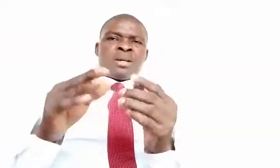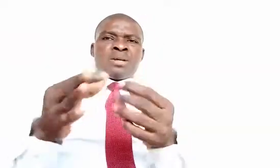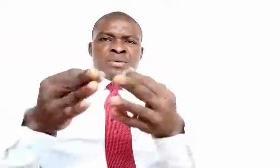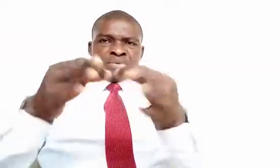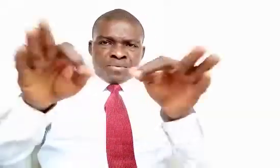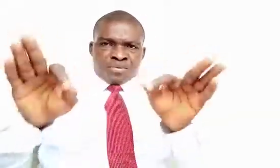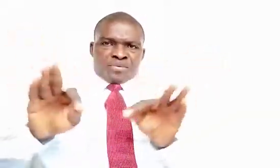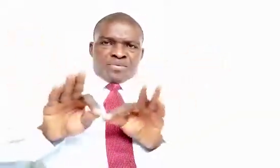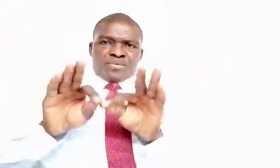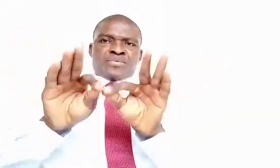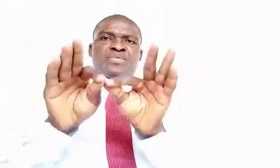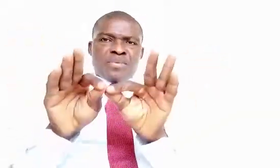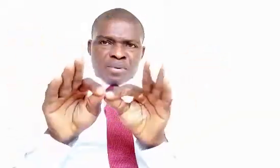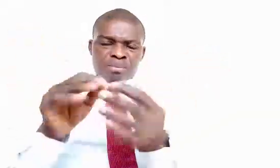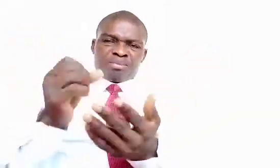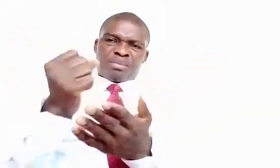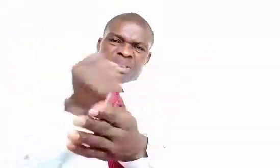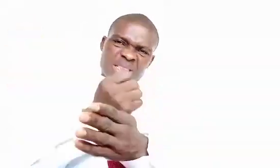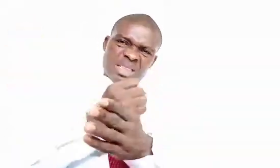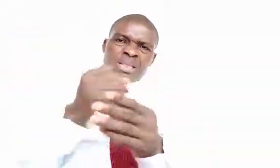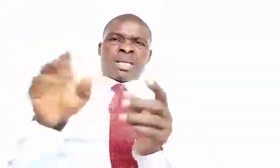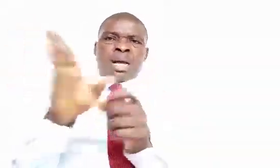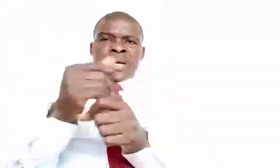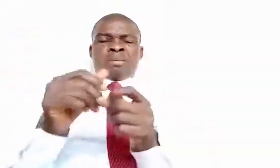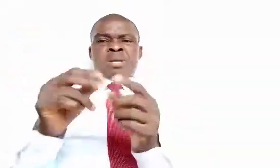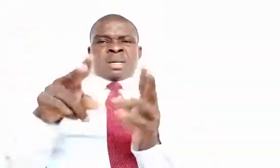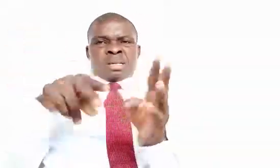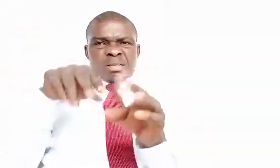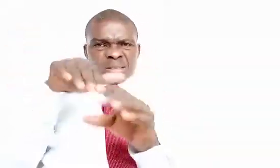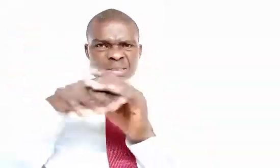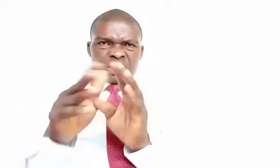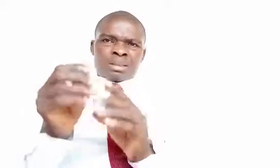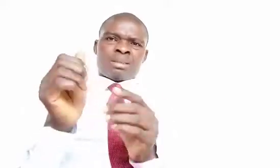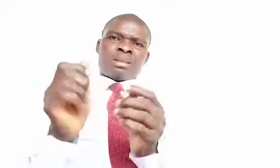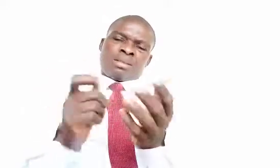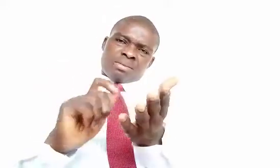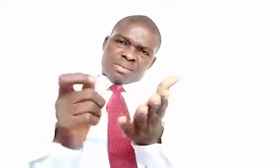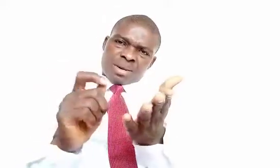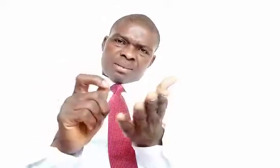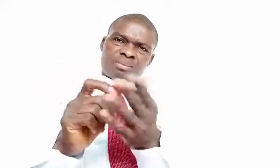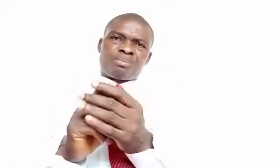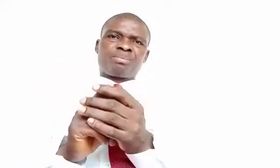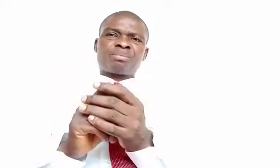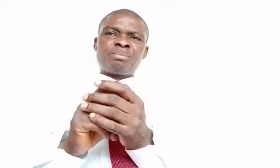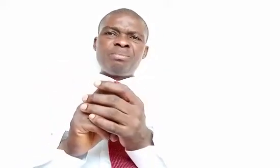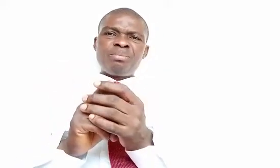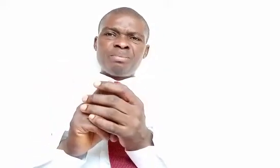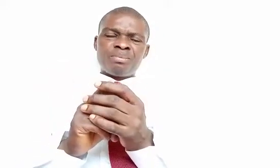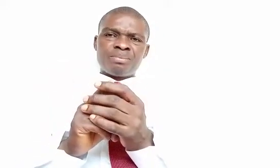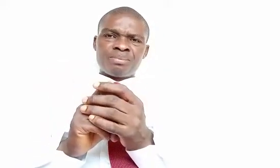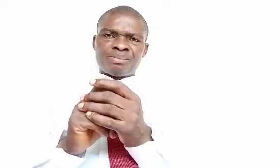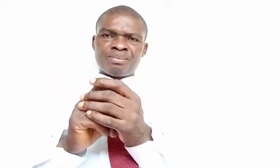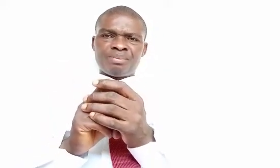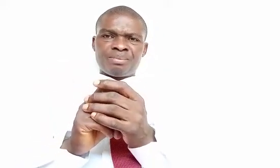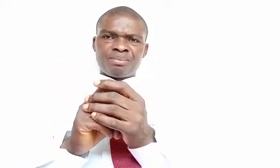sentences with adverbs of manner and frequency. Right, I think you are ready. So let's